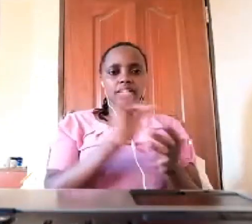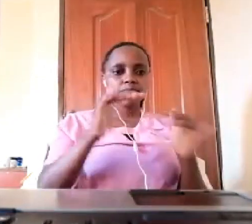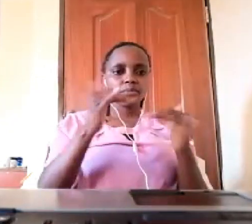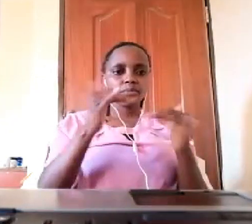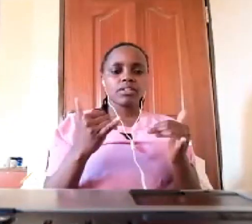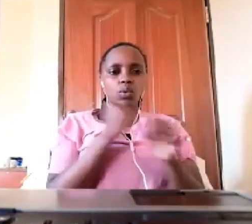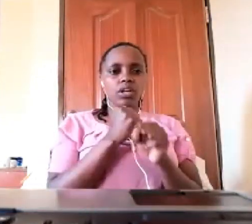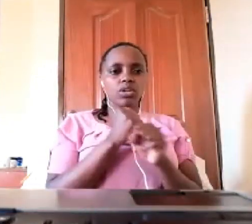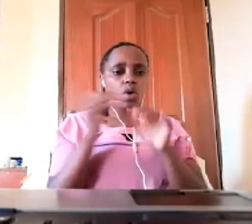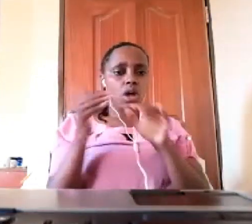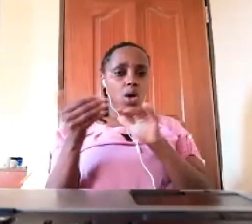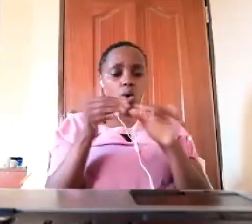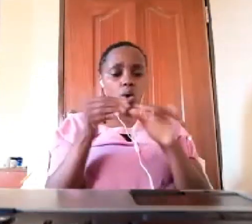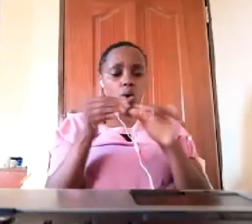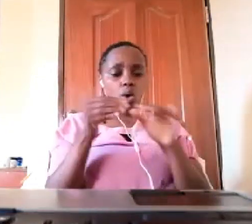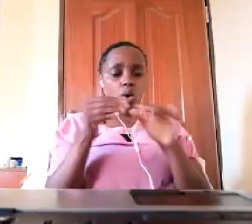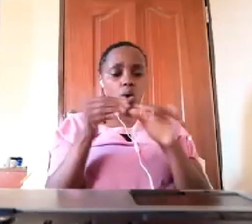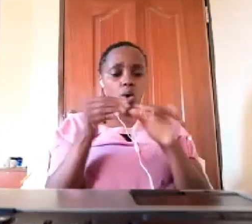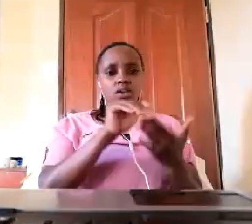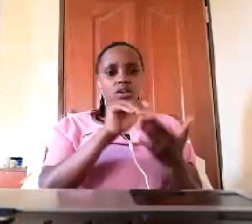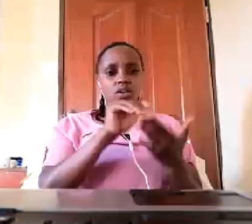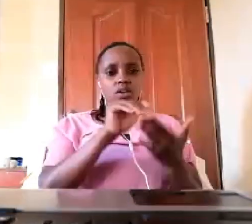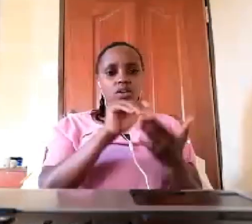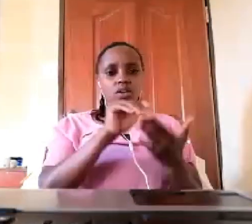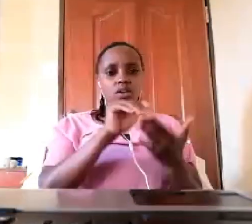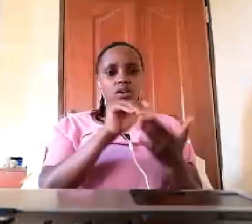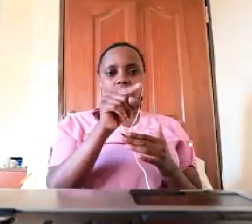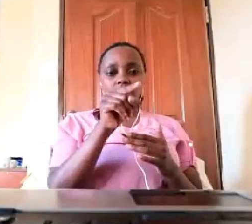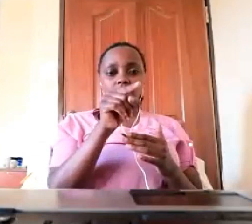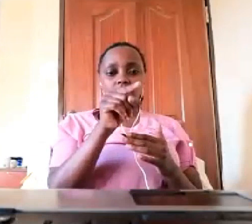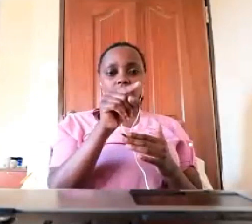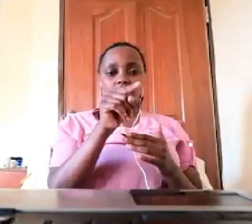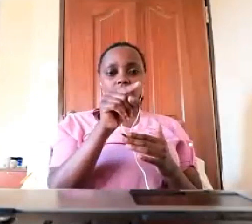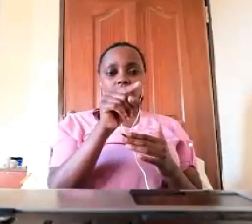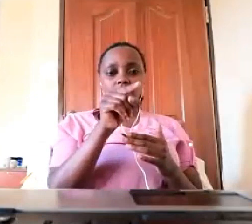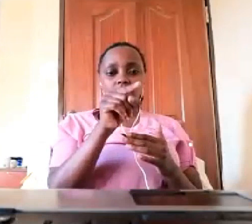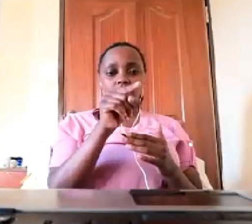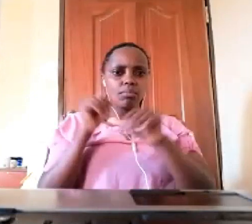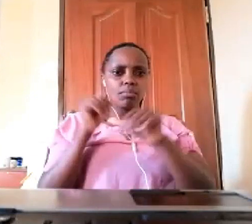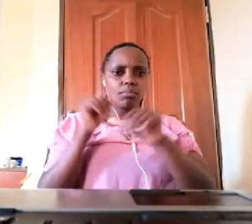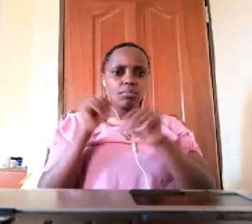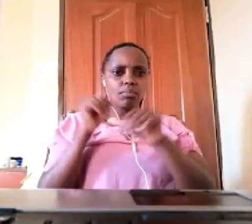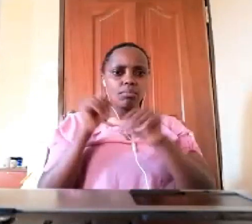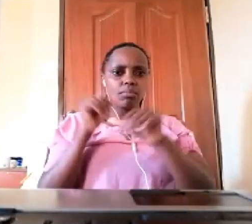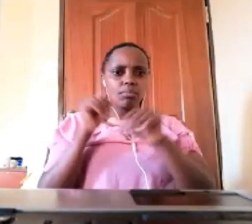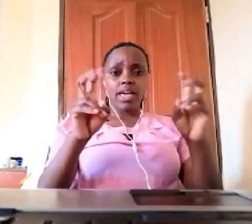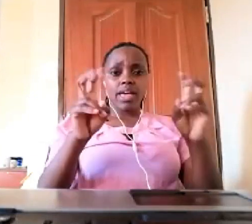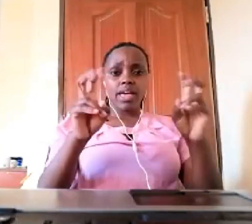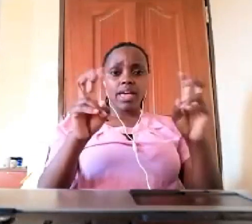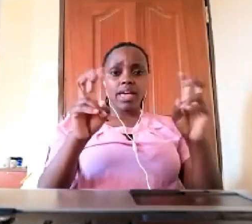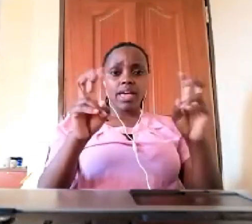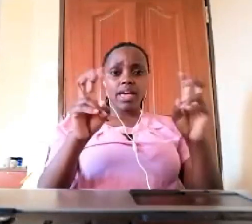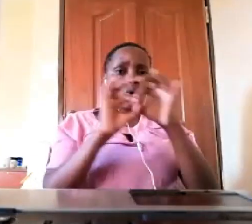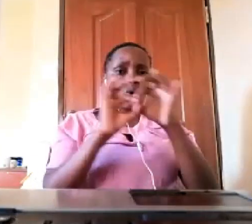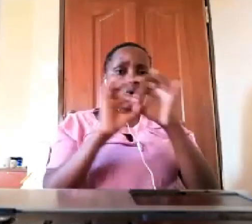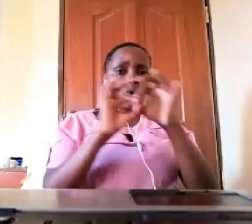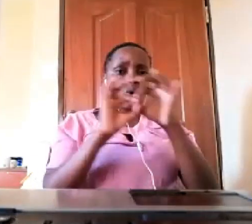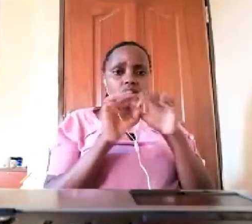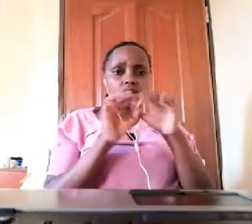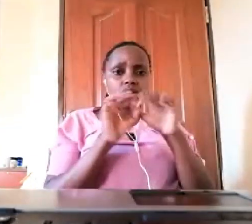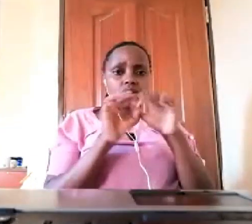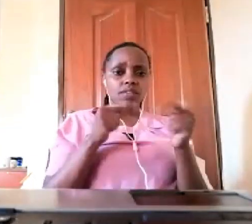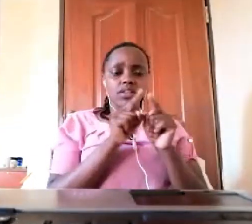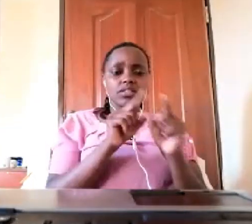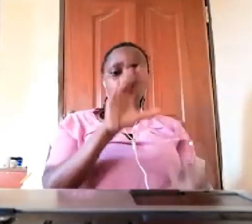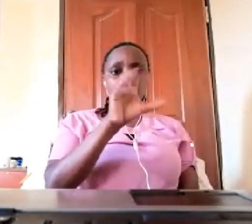going to do this is we have one more question, and this is largely around the issue of coordination amongst ourselves